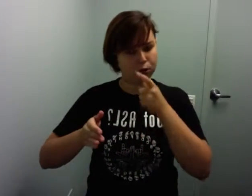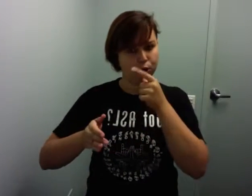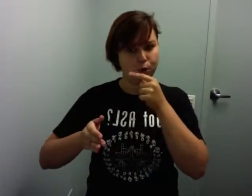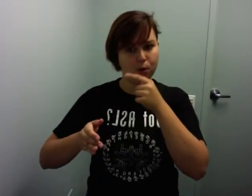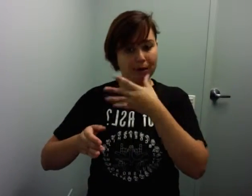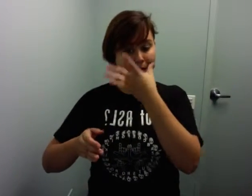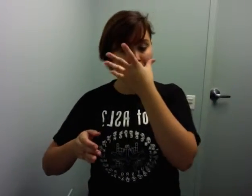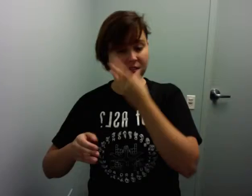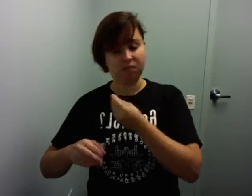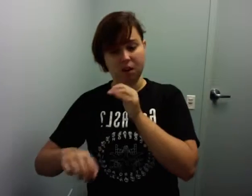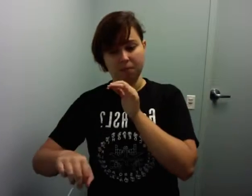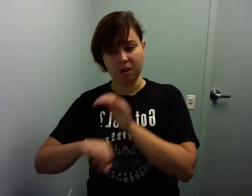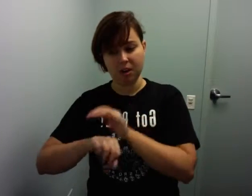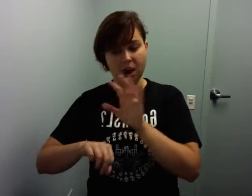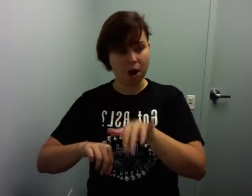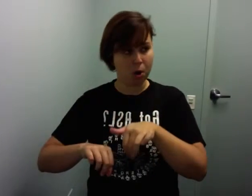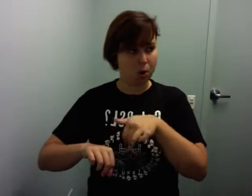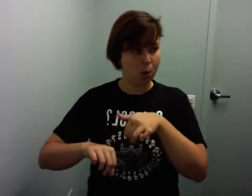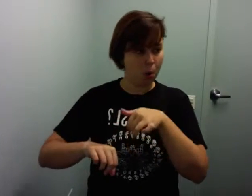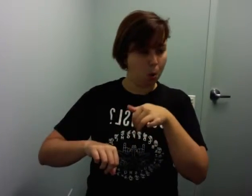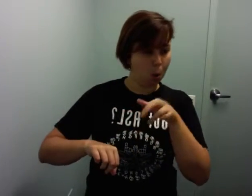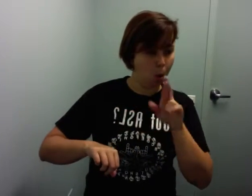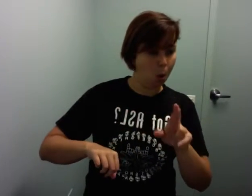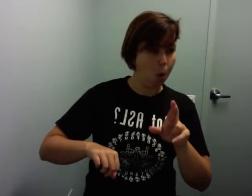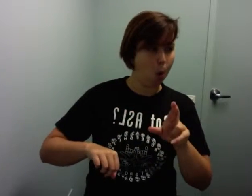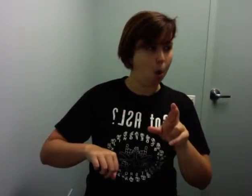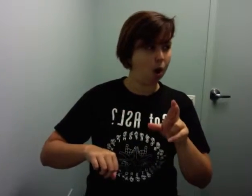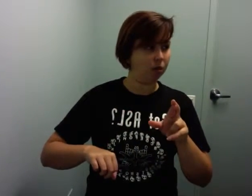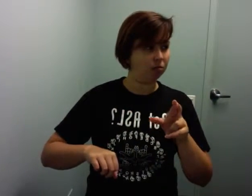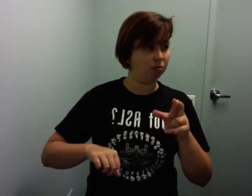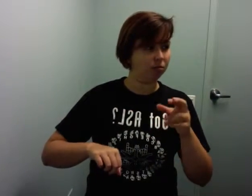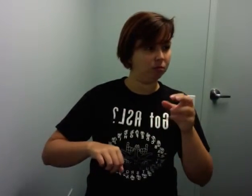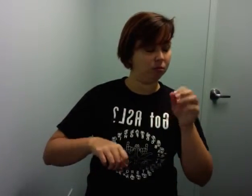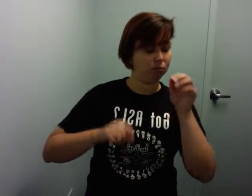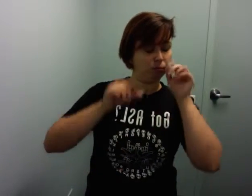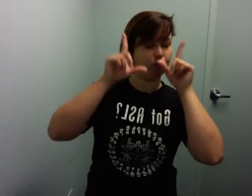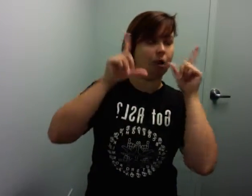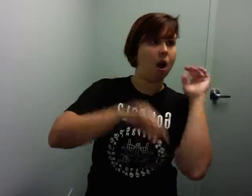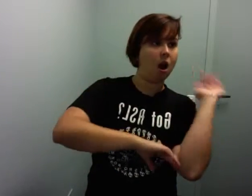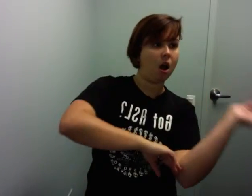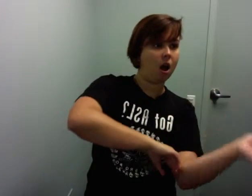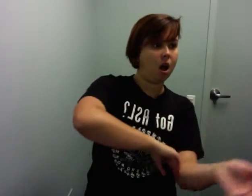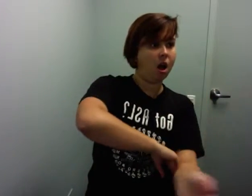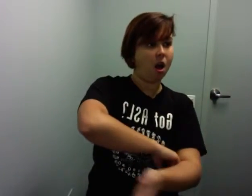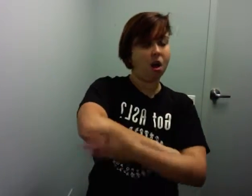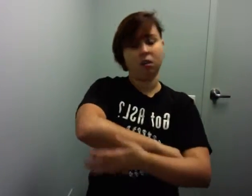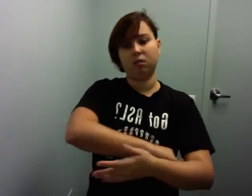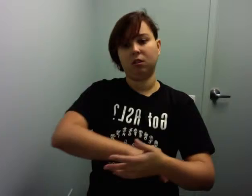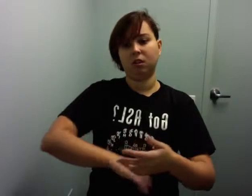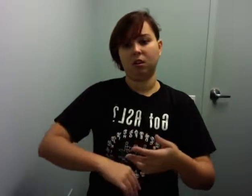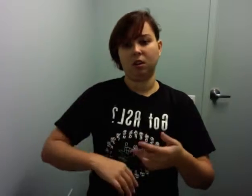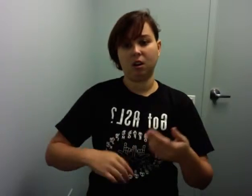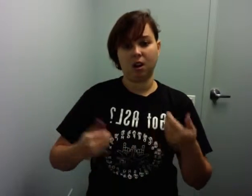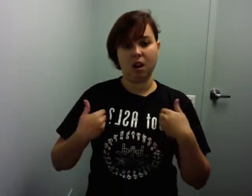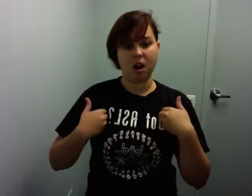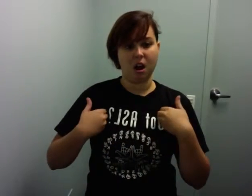or stayed awake and hasn't moved very much, the energy saving of sleeping is about 110 calories a